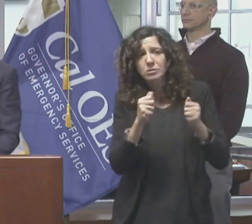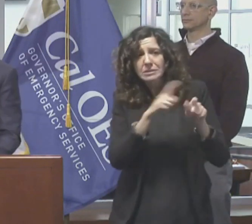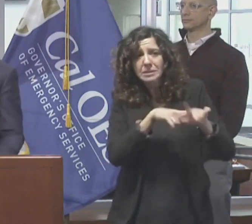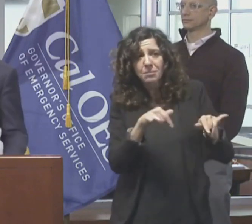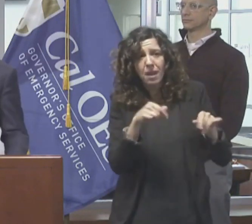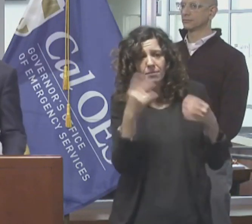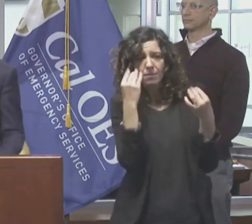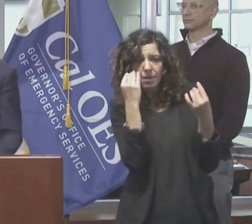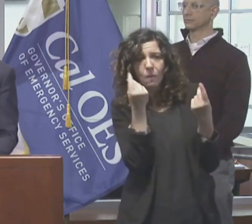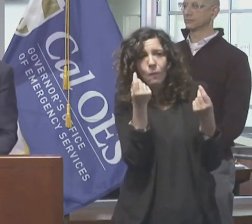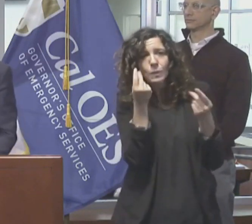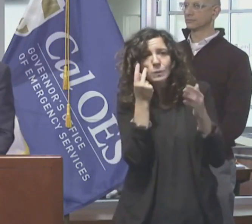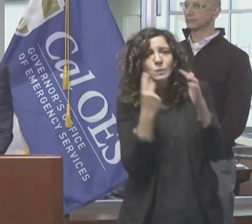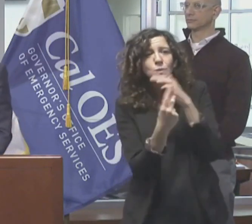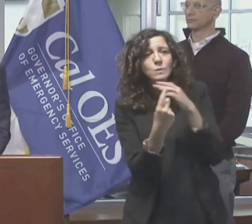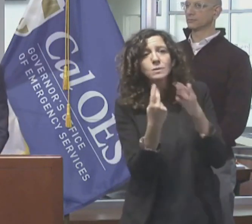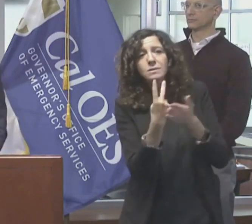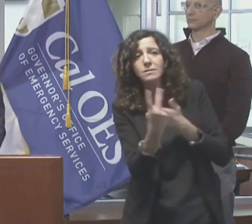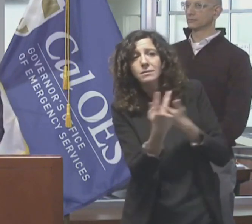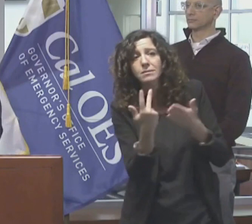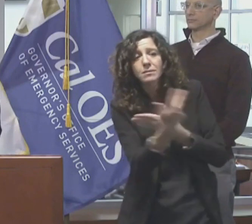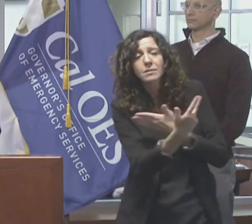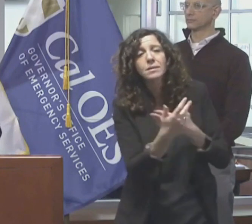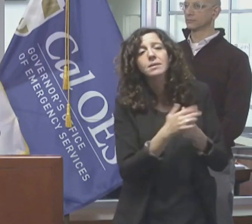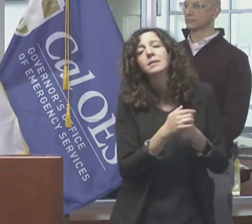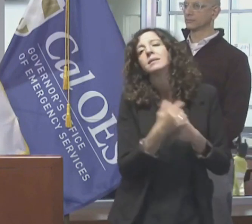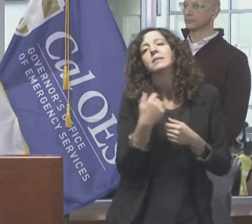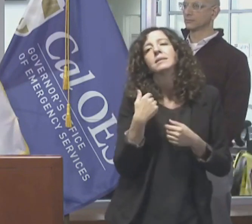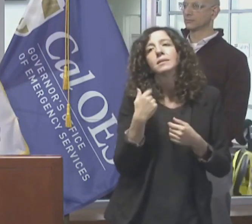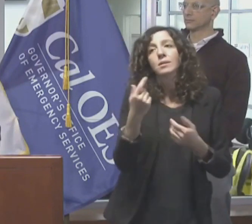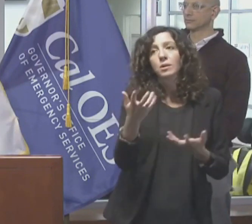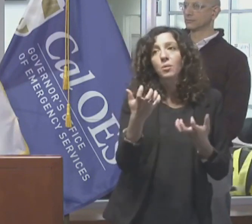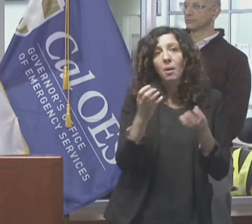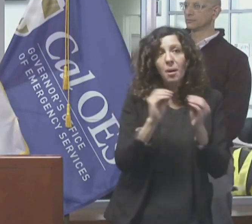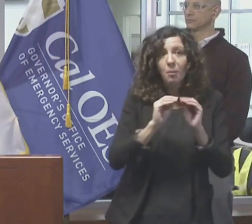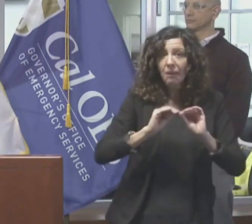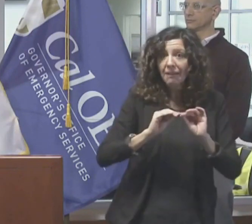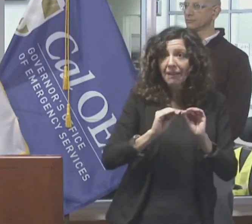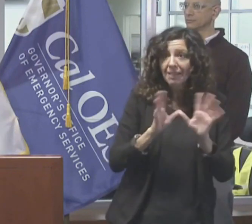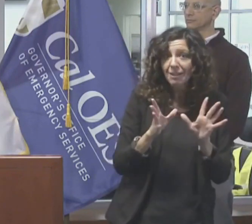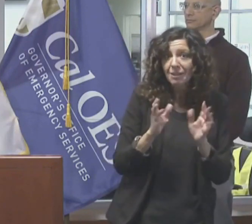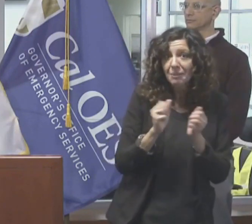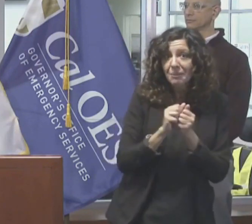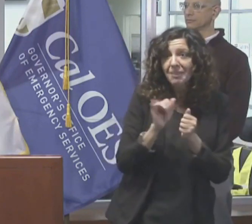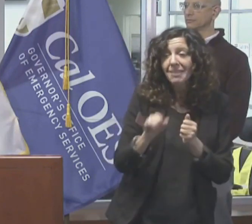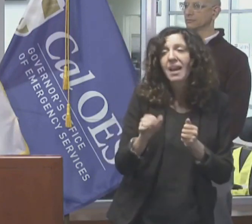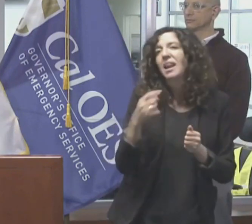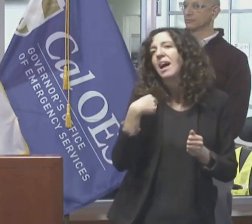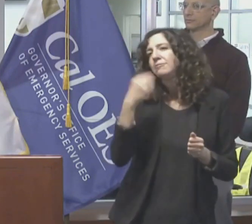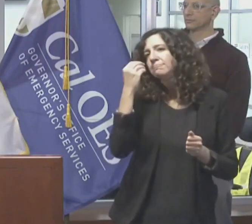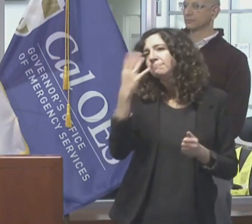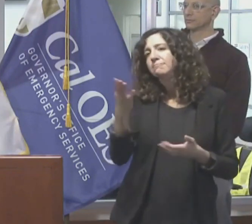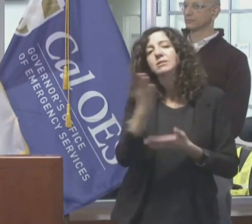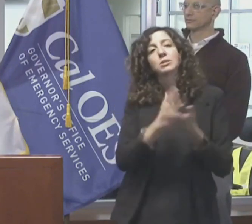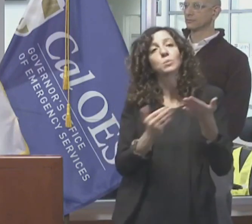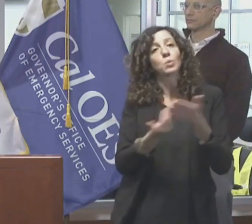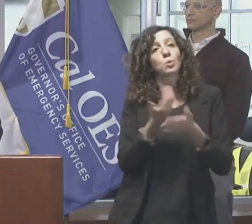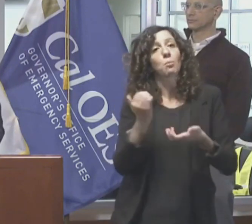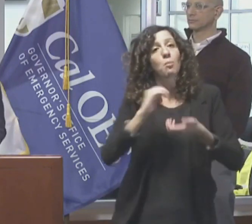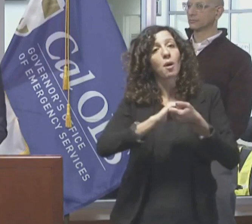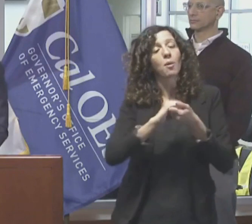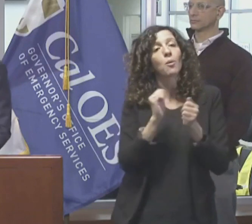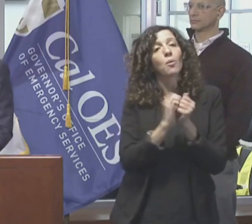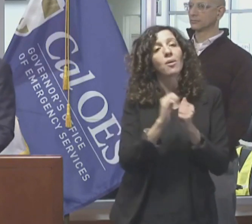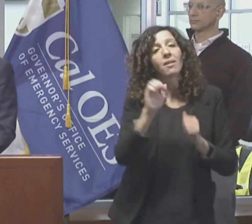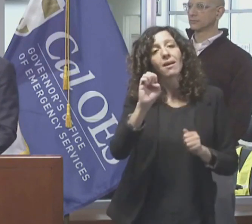We're running every conceivable scenario plan. If you want a little bit more granularity on that, let me just tell you some new partnerships with